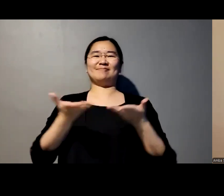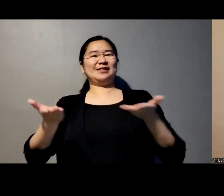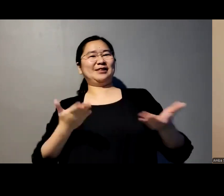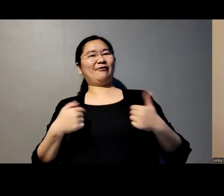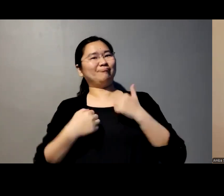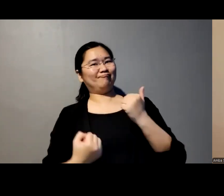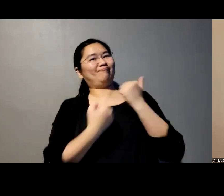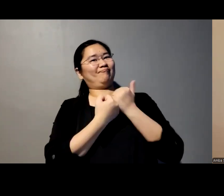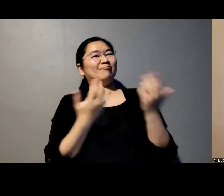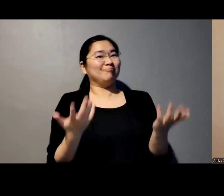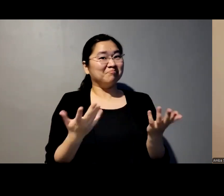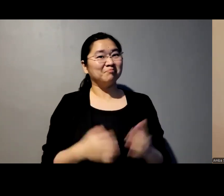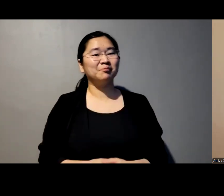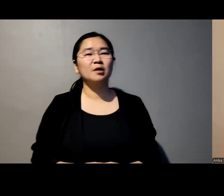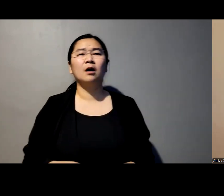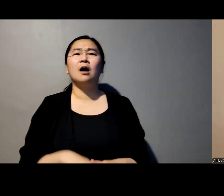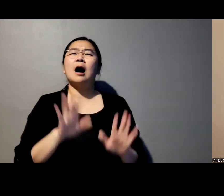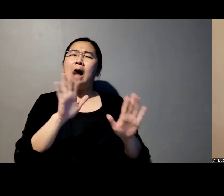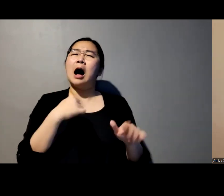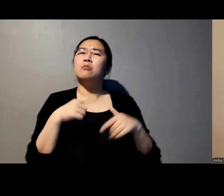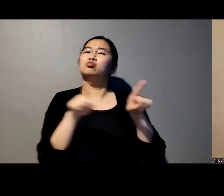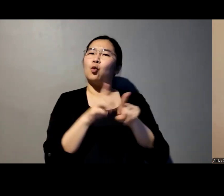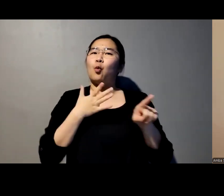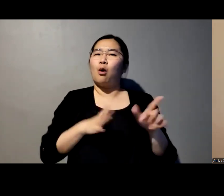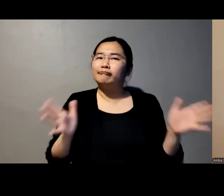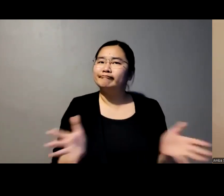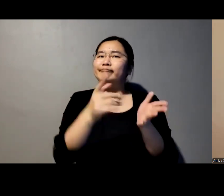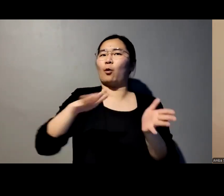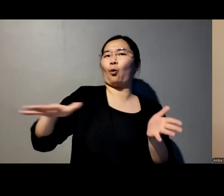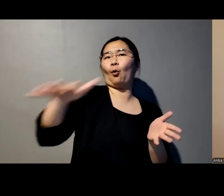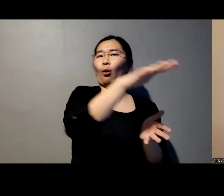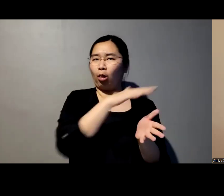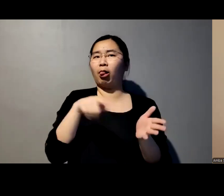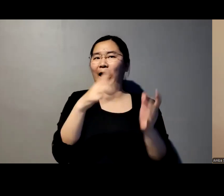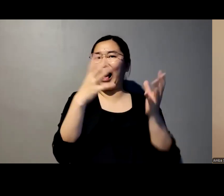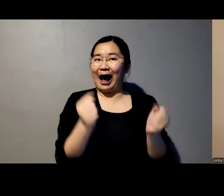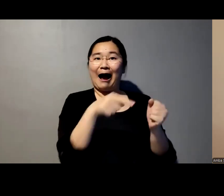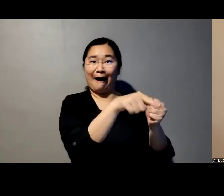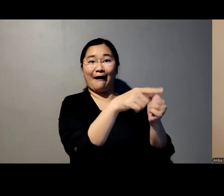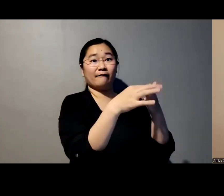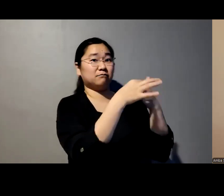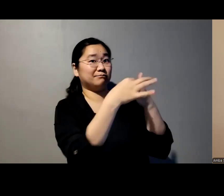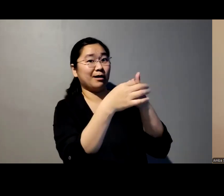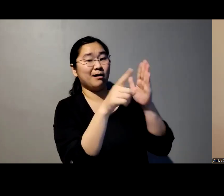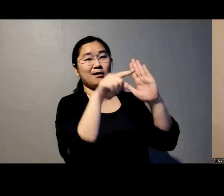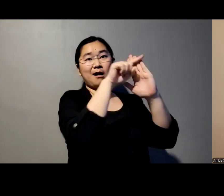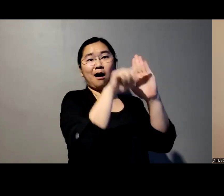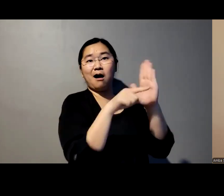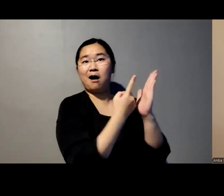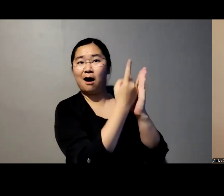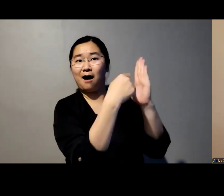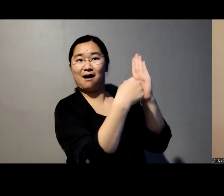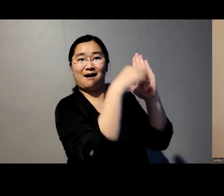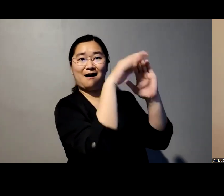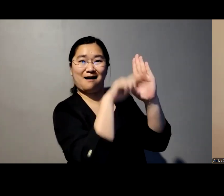they've not signed on already. So with that, I think that we would like